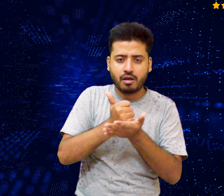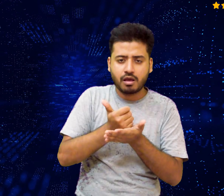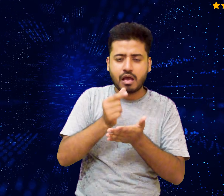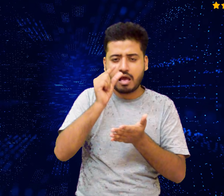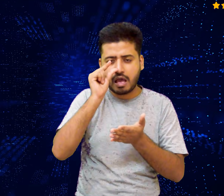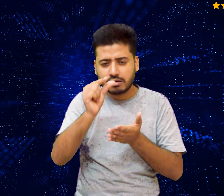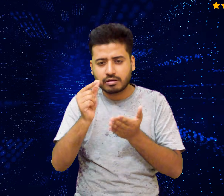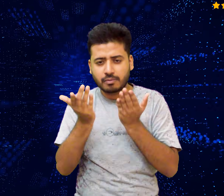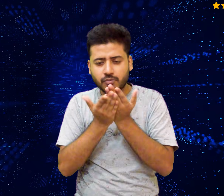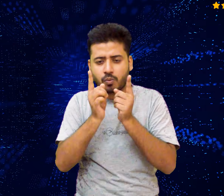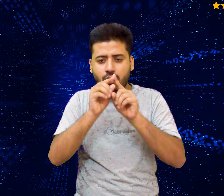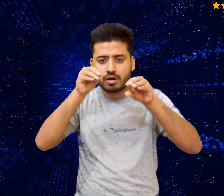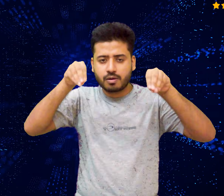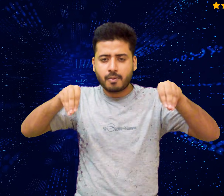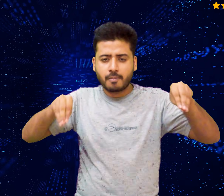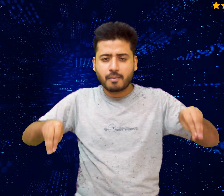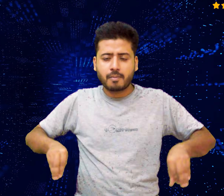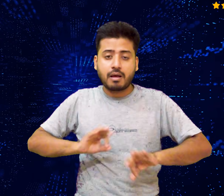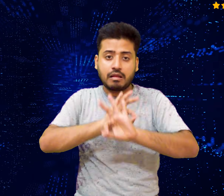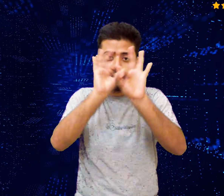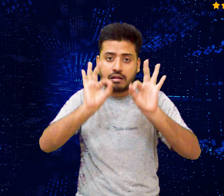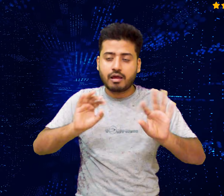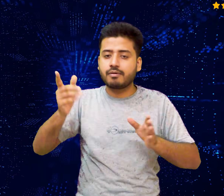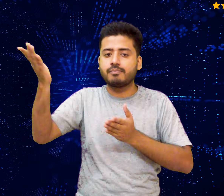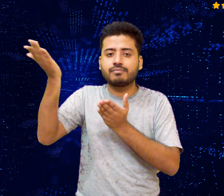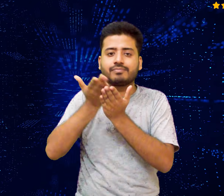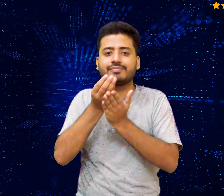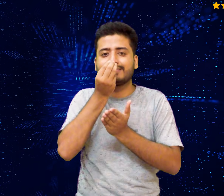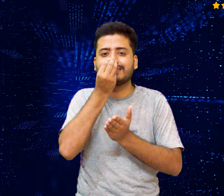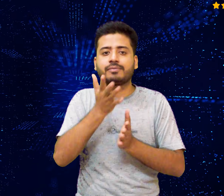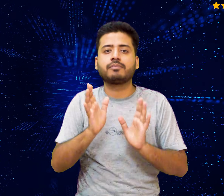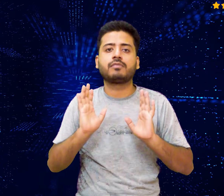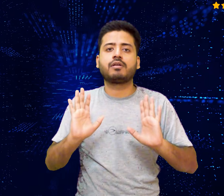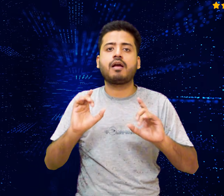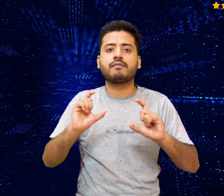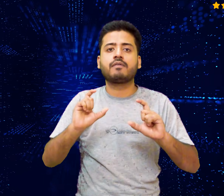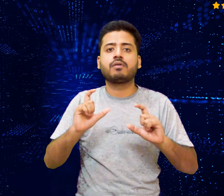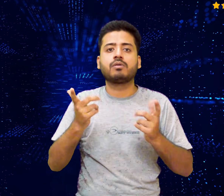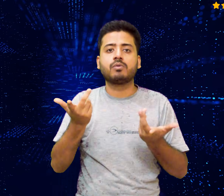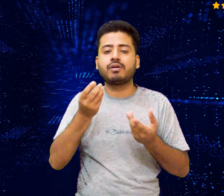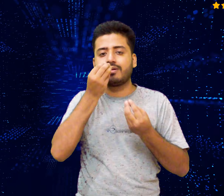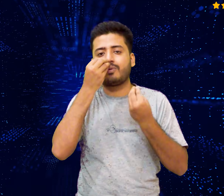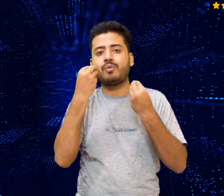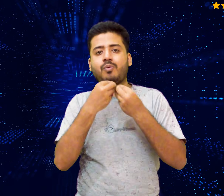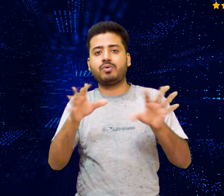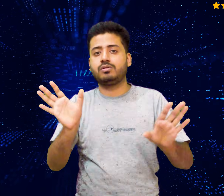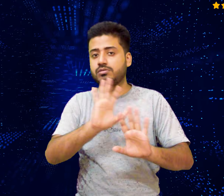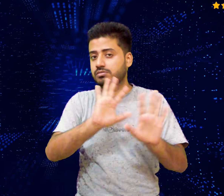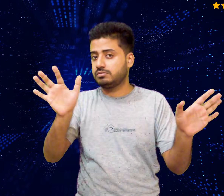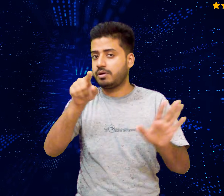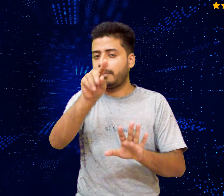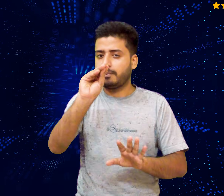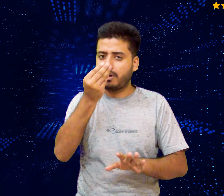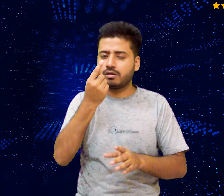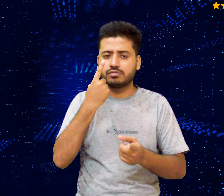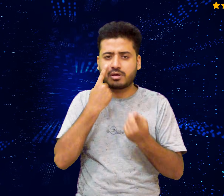account freezes or locks that prevent unauthorized changes to your account, extra security questions or PIN requirements for